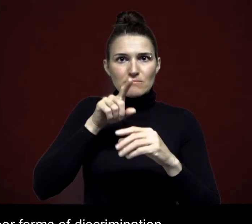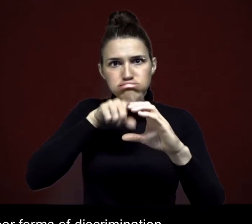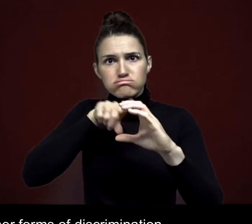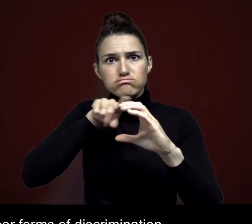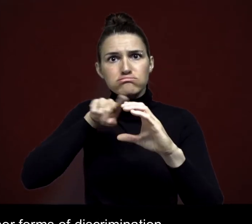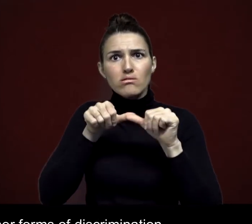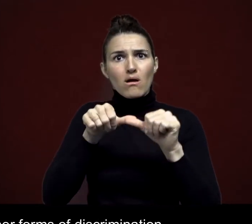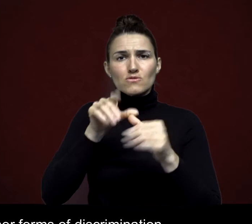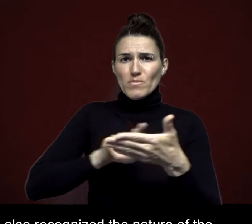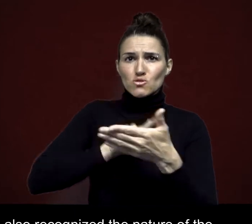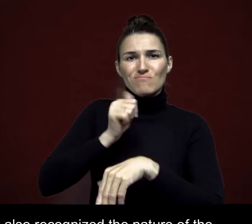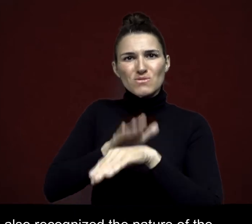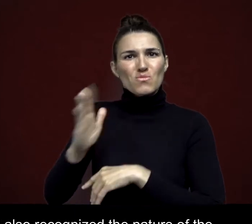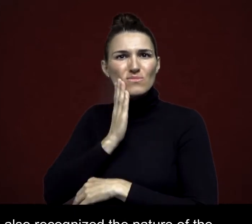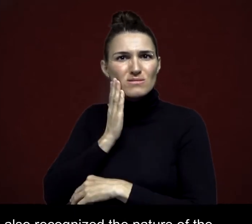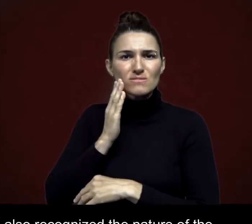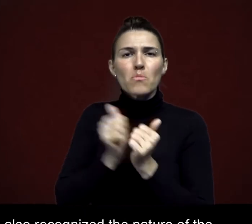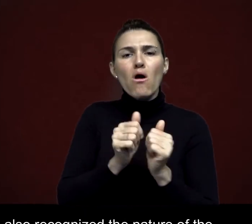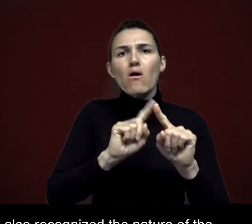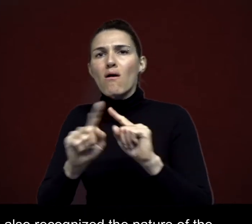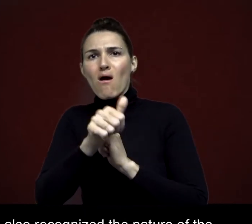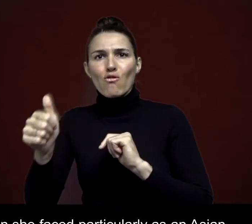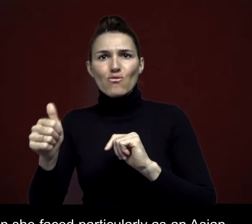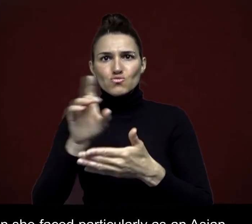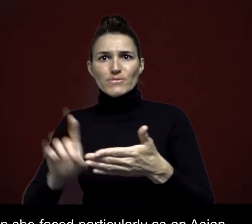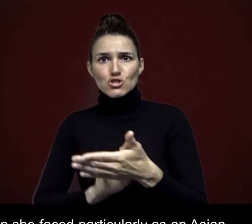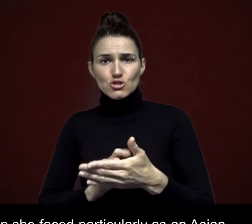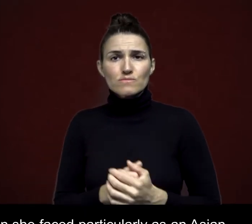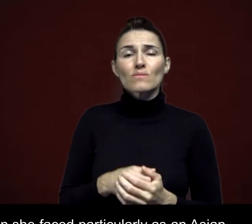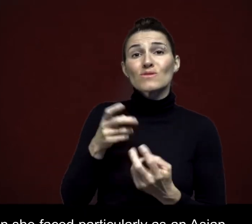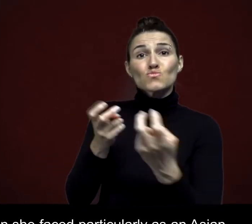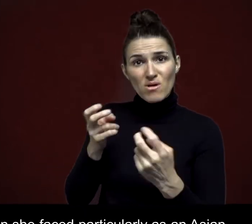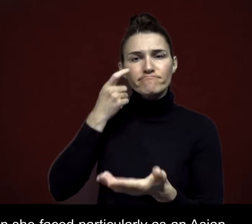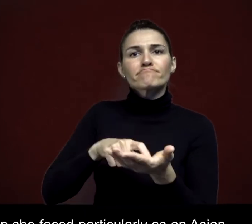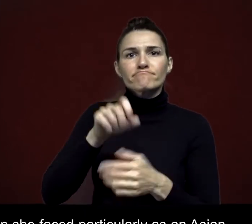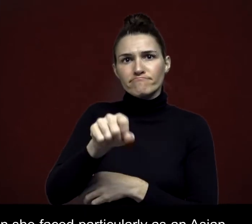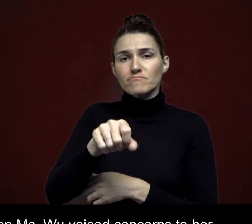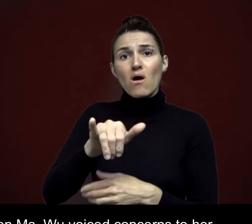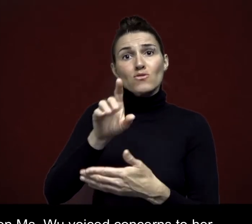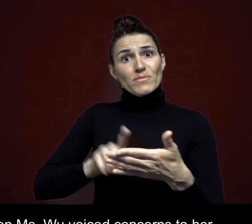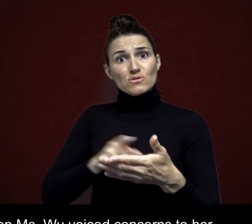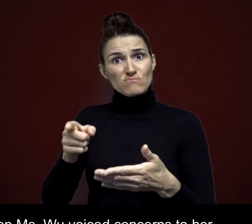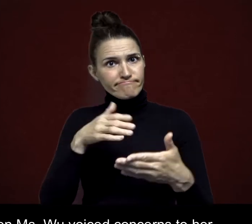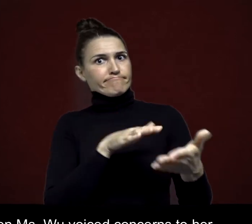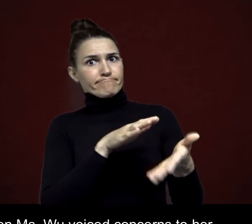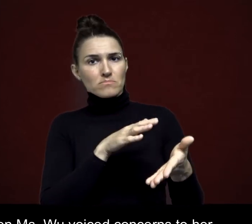discrimination. The tribunal also recognized the nature of the discrimination she faced, particularly as an Asian woman. When Ms. Wu